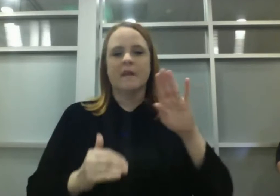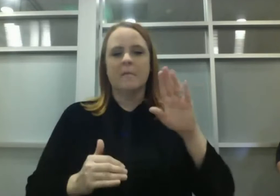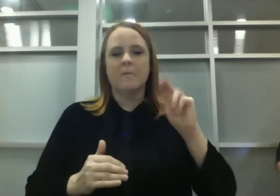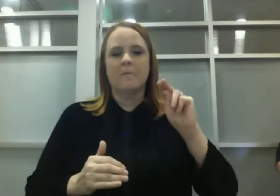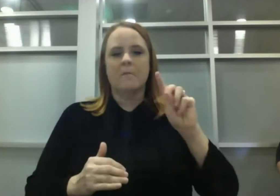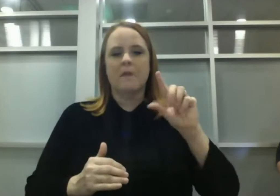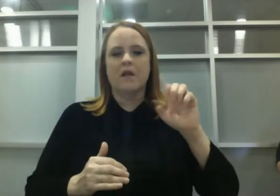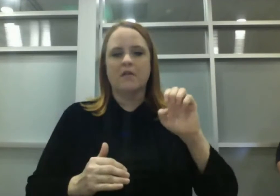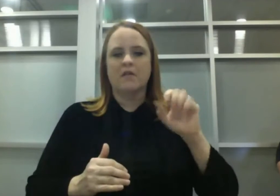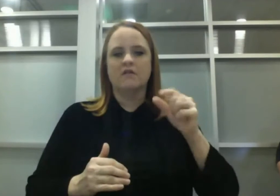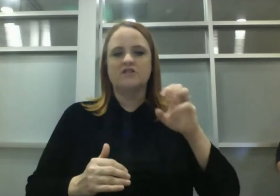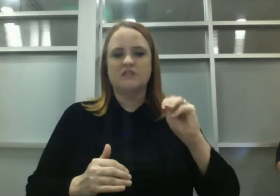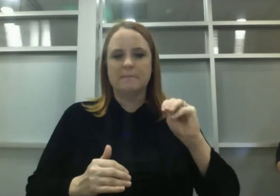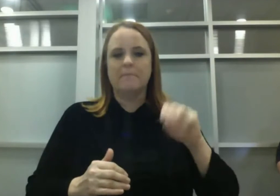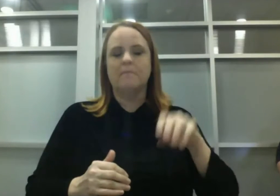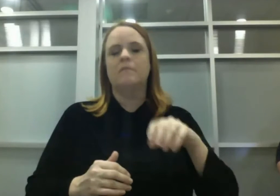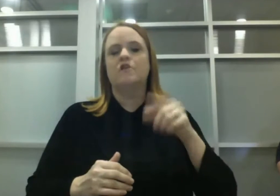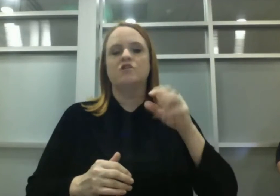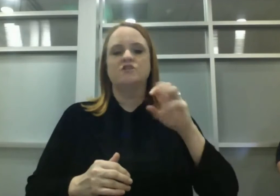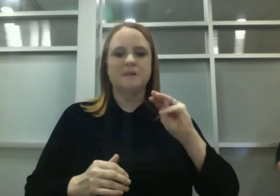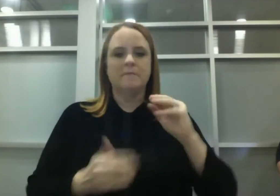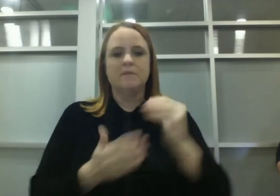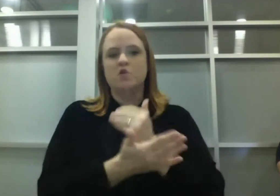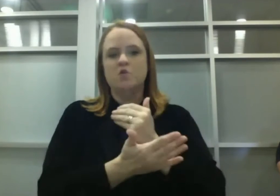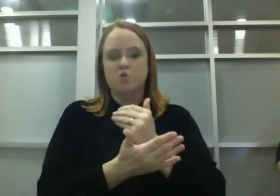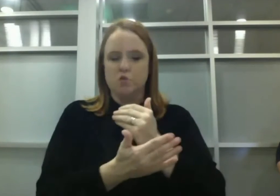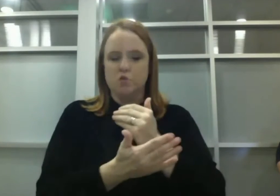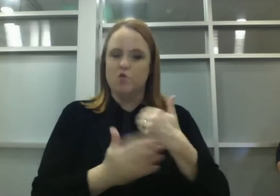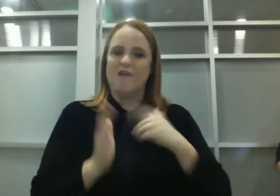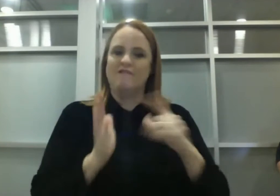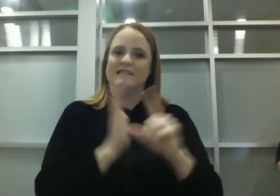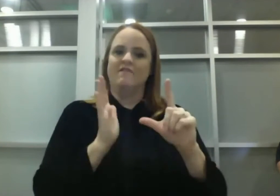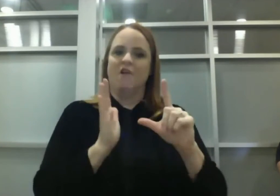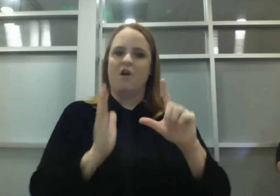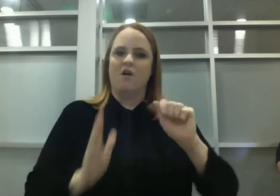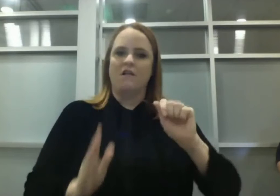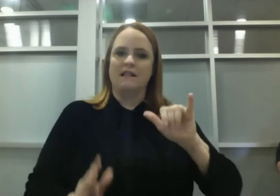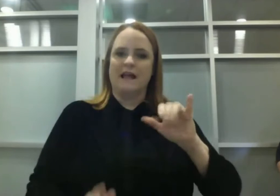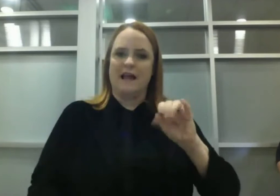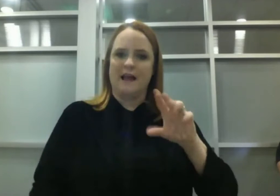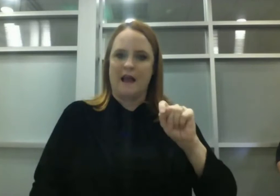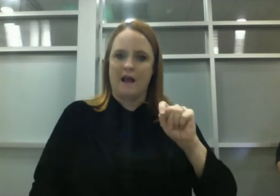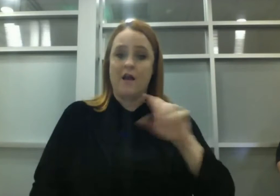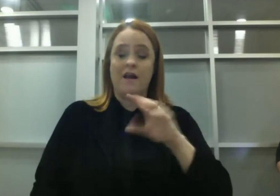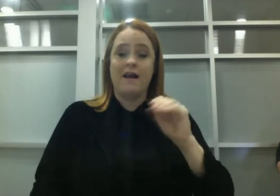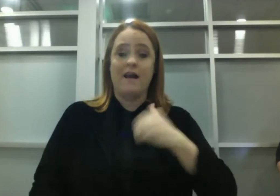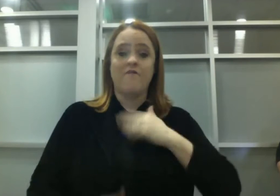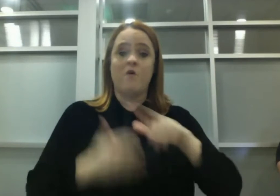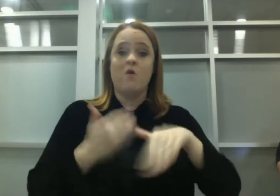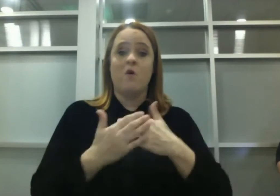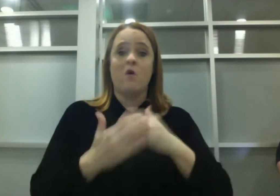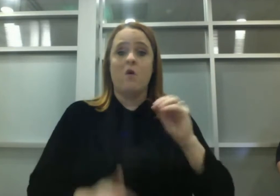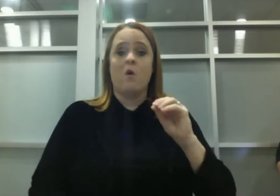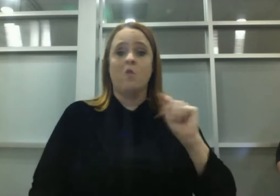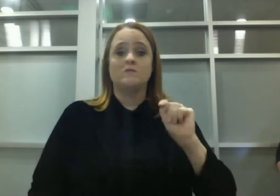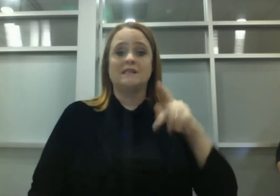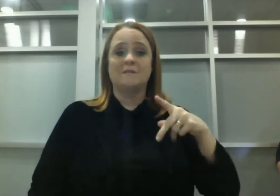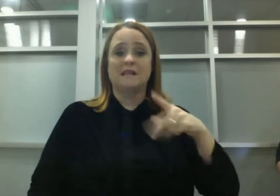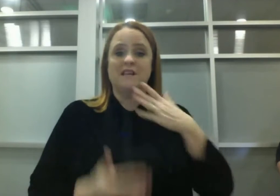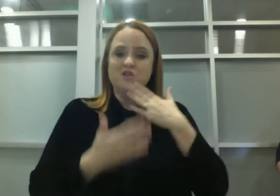gem new. So you get the default layout, and you also get all the OTP goodness because OTP isn't